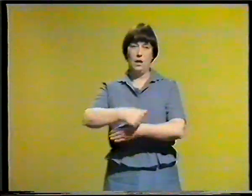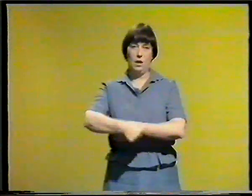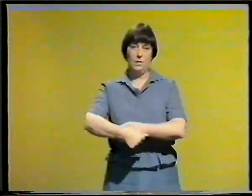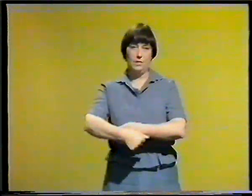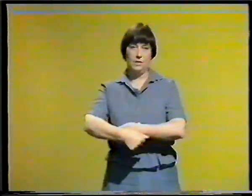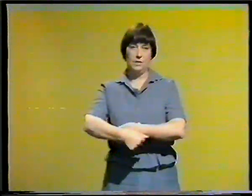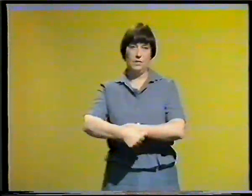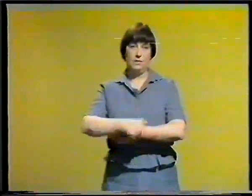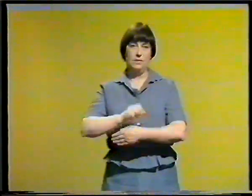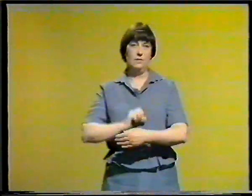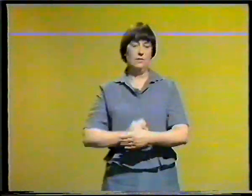After,